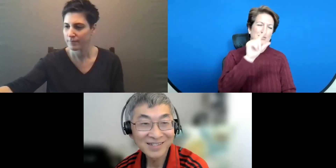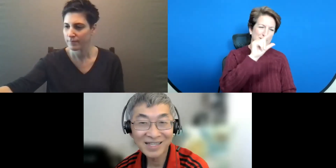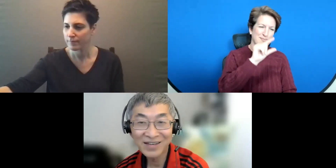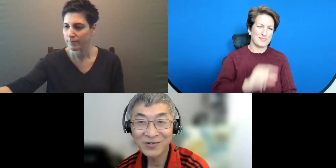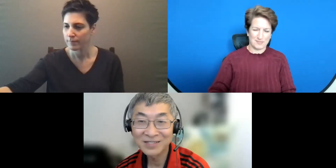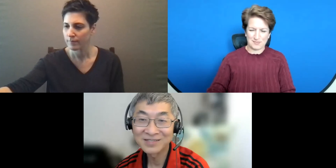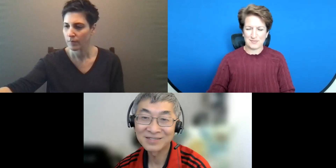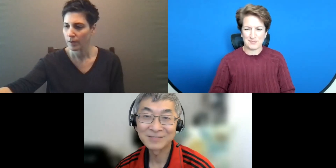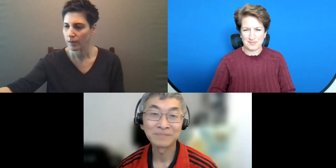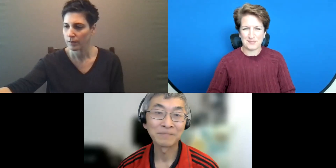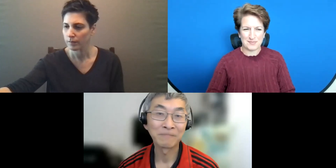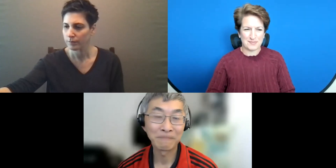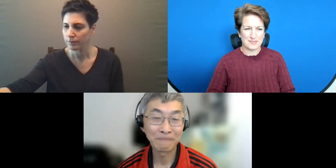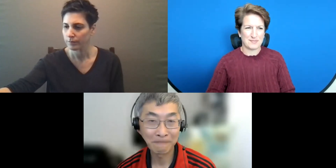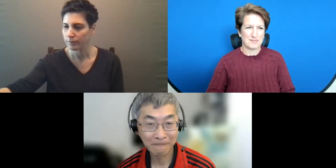Thanks, everyone.